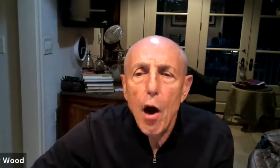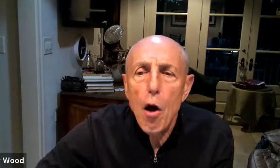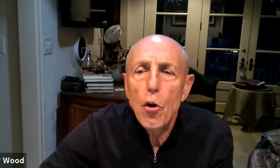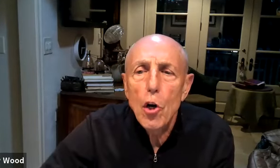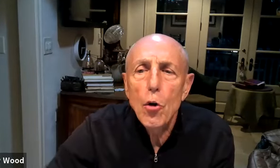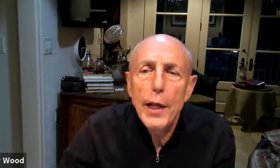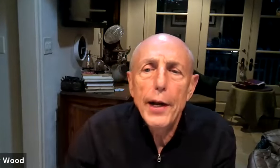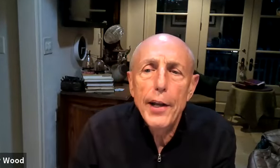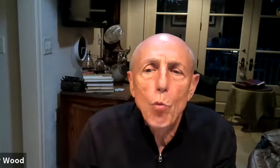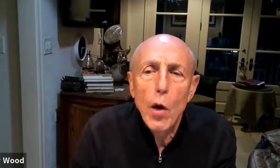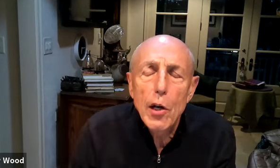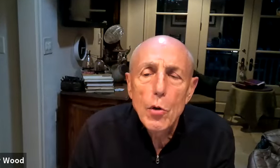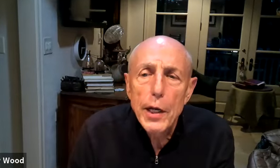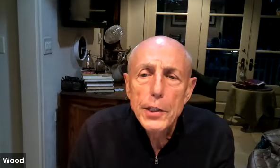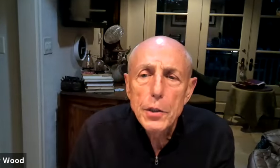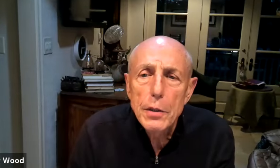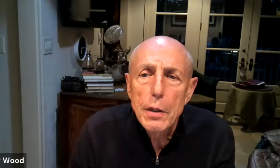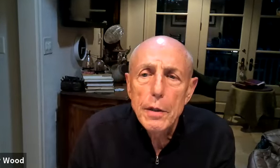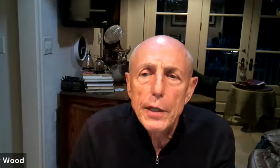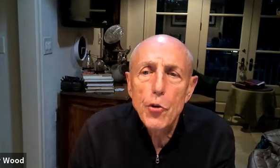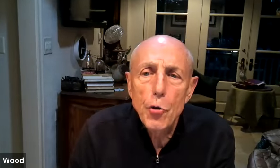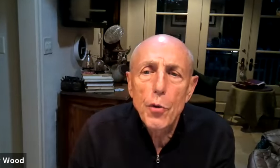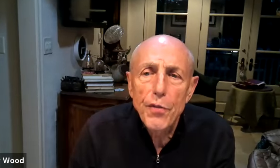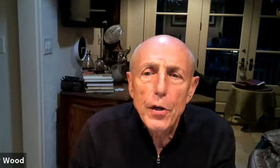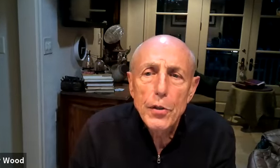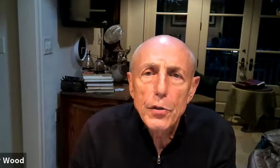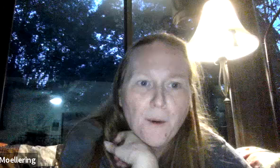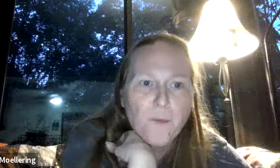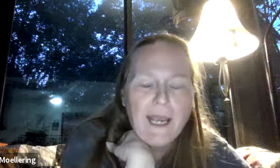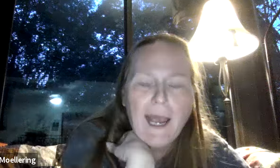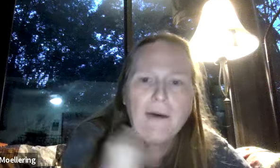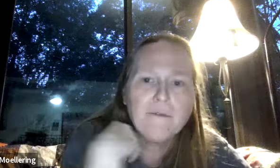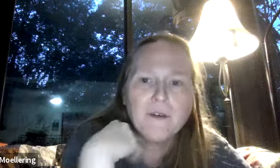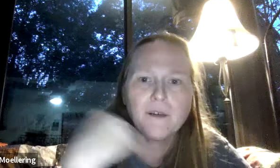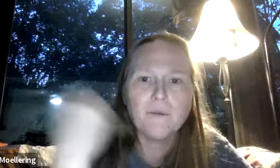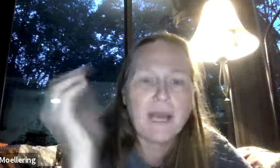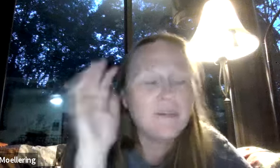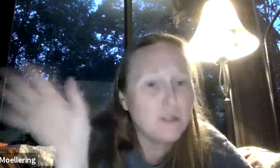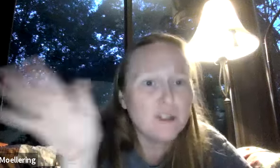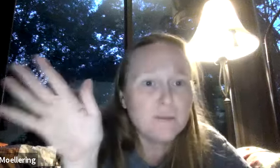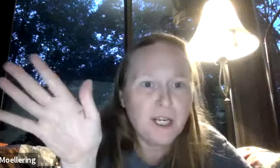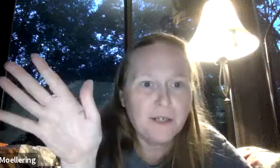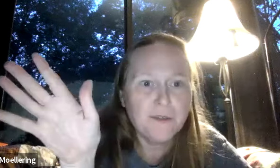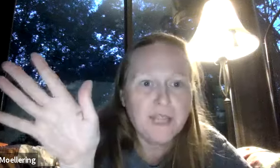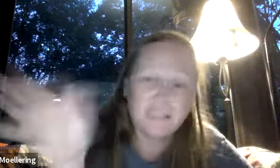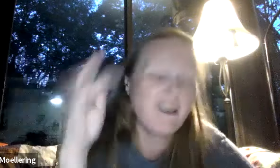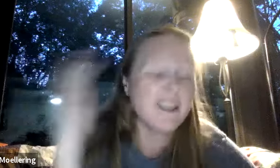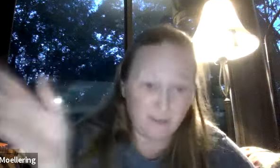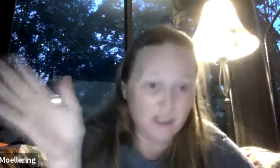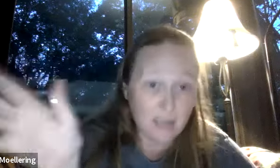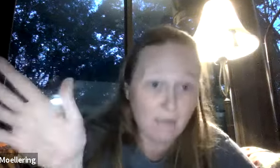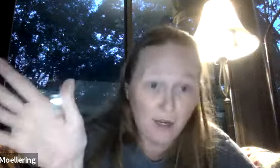all collated in one location? They are. So we have a YouTube channel that has lots of different stuff on